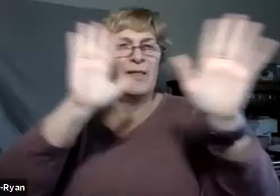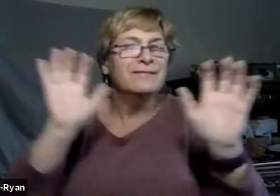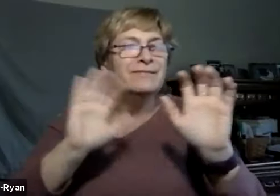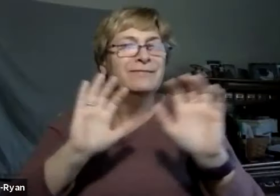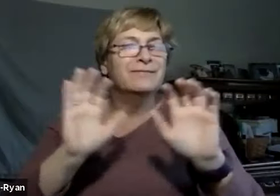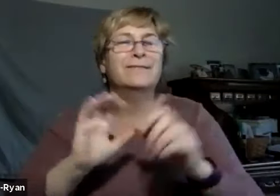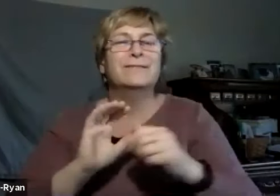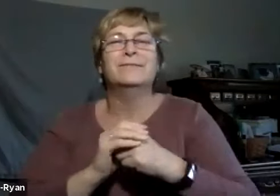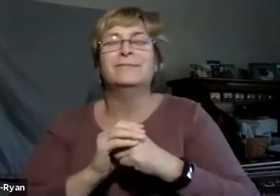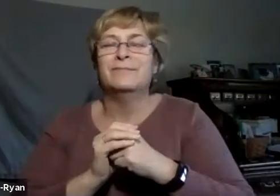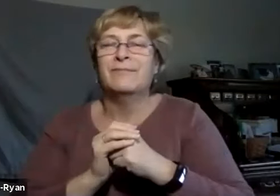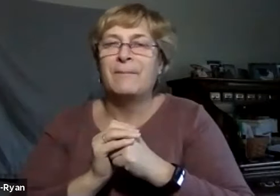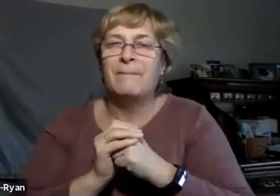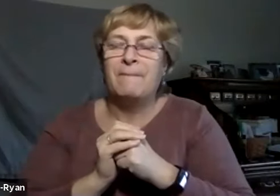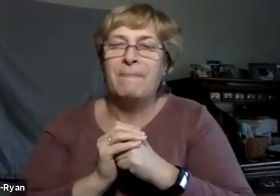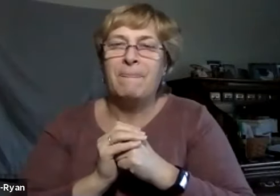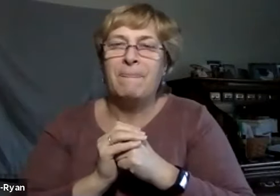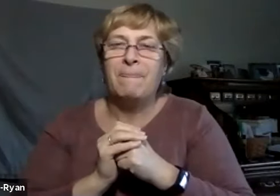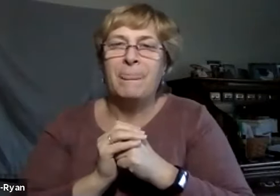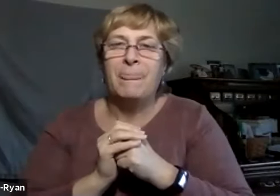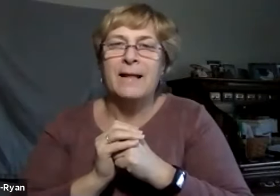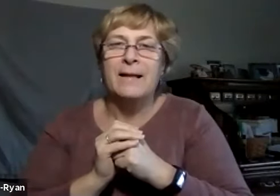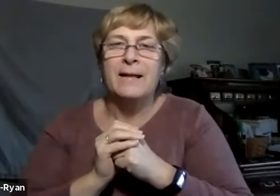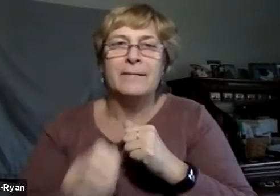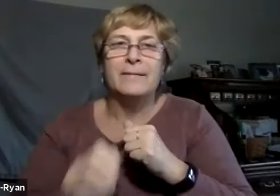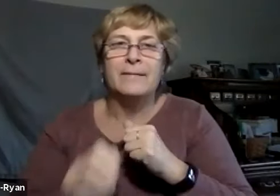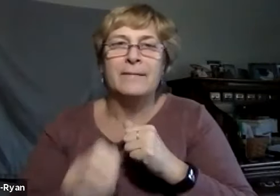freezy. I'm gonna remove the spotlight